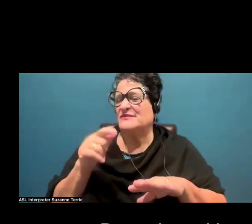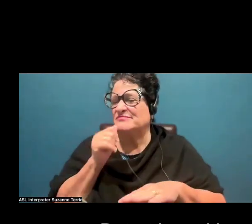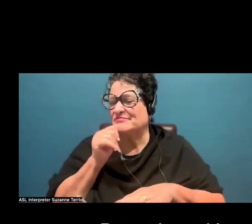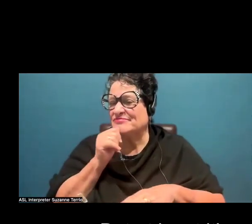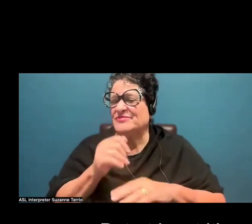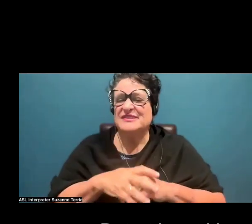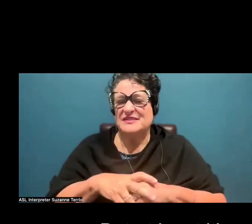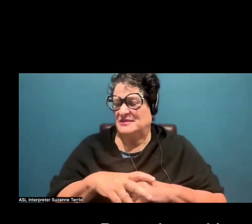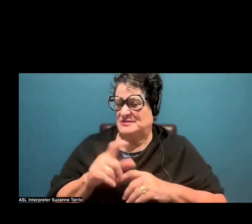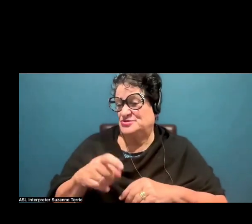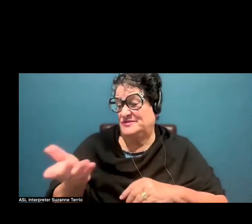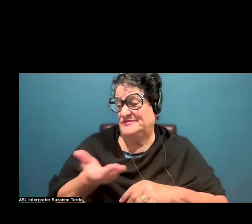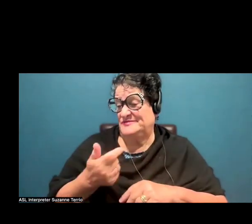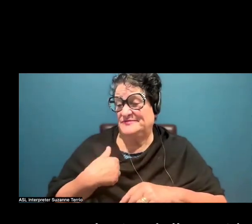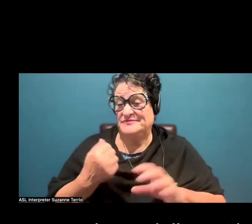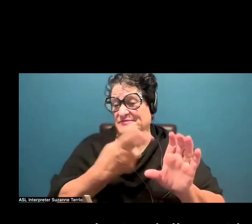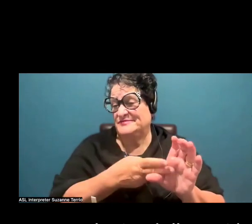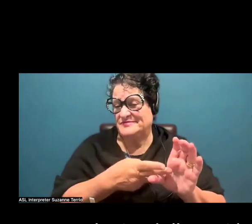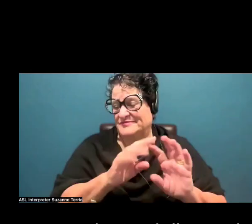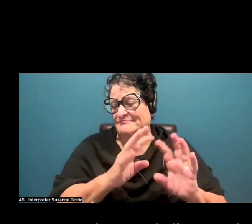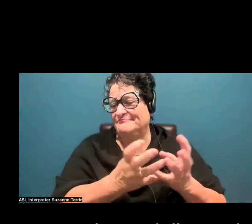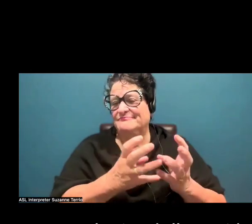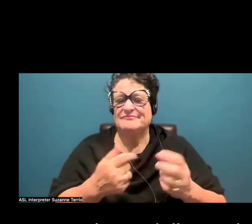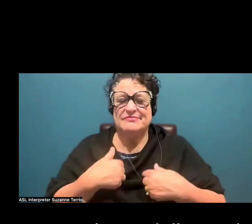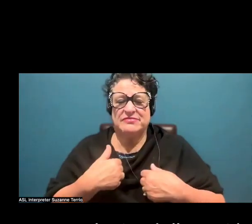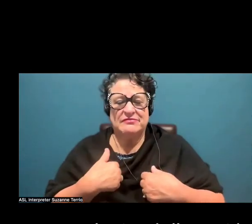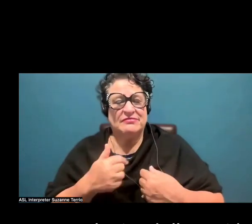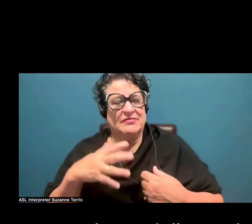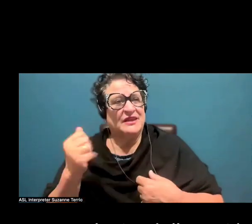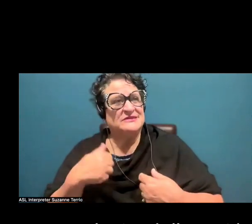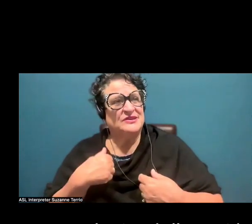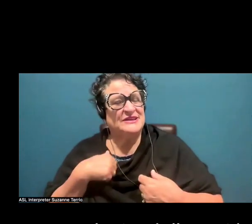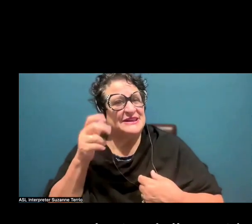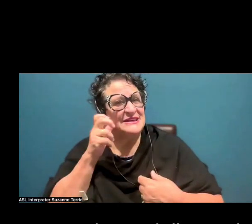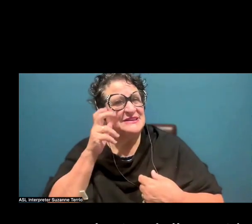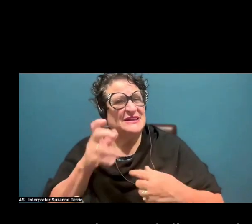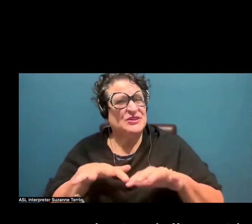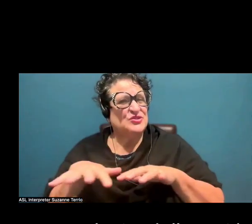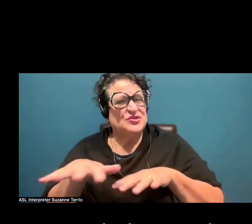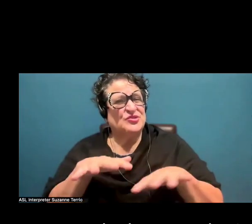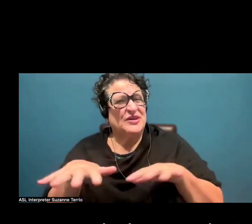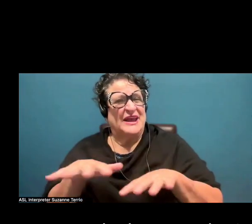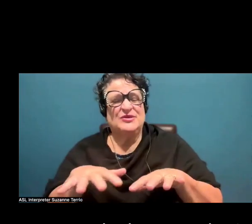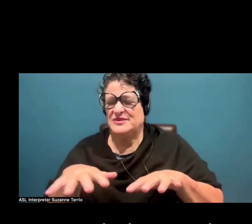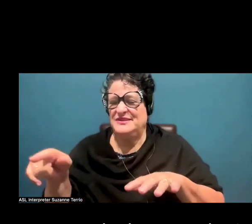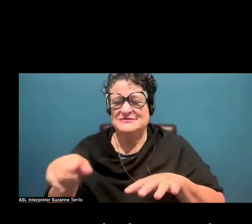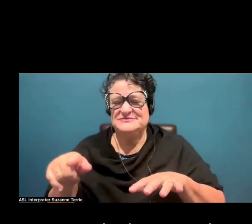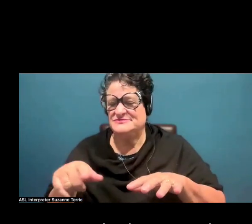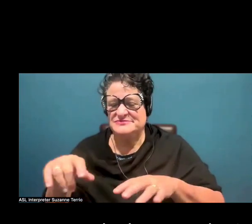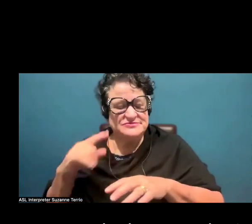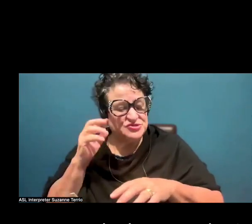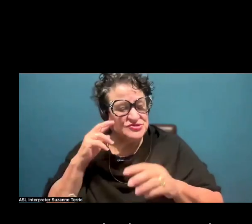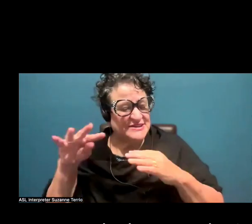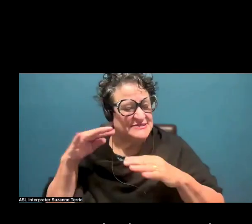they'd invited me to join them. Instead, I'm out here listening to the crowd, to plastic scraping across the deck as a volunteer sets